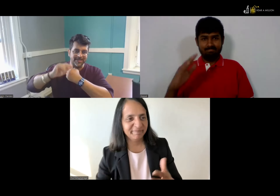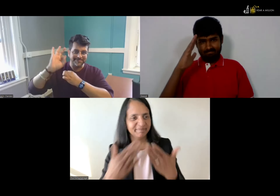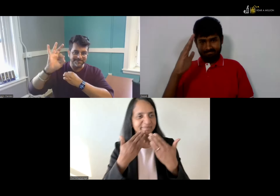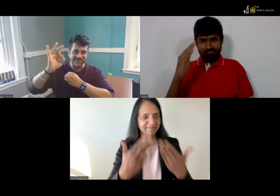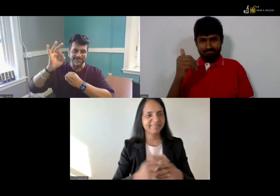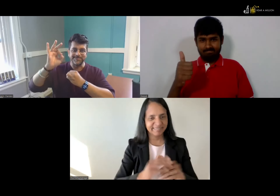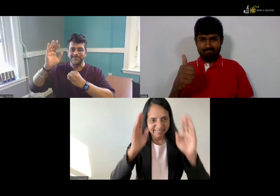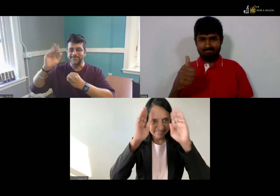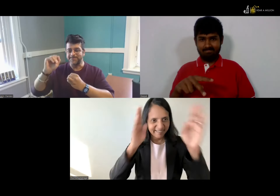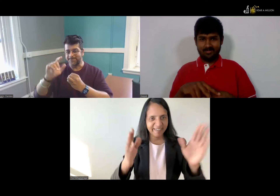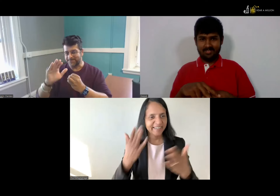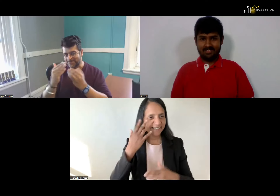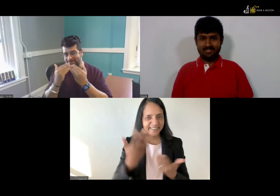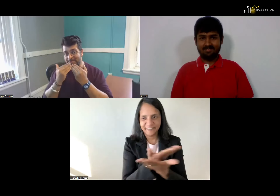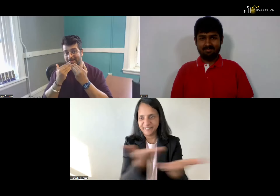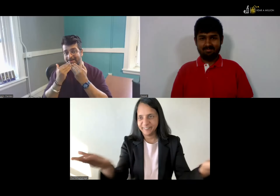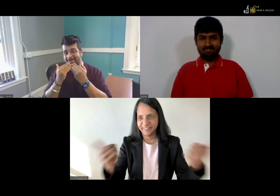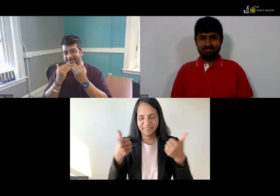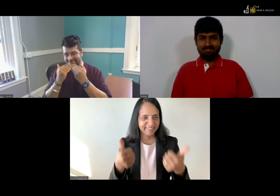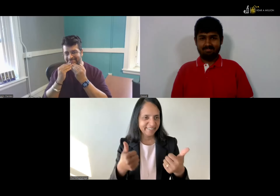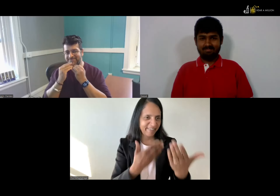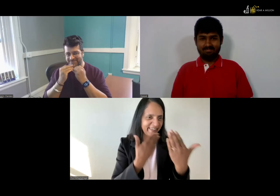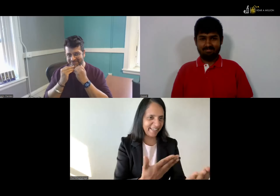Hello, Dr. Purna. Hello.